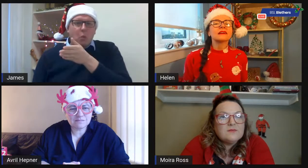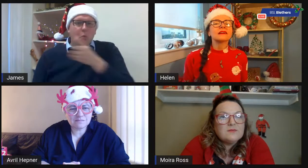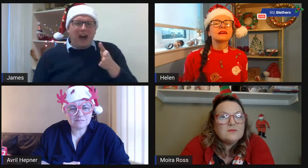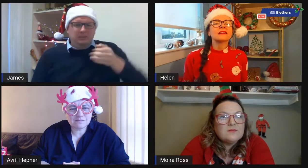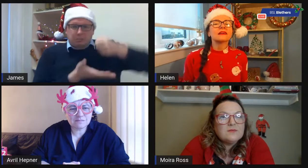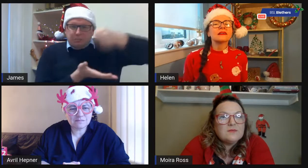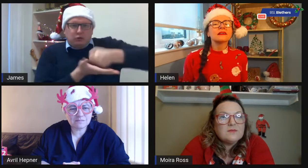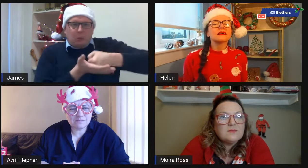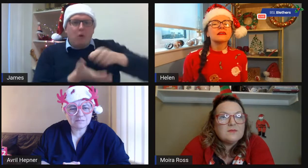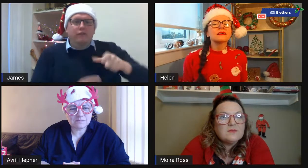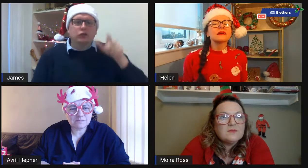And that's in the